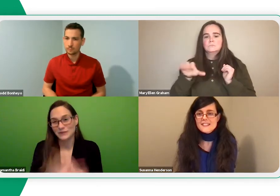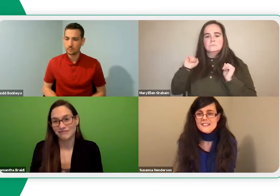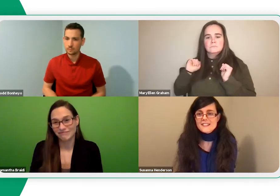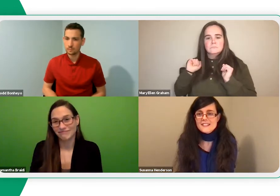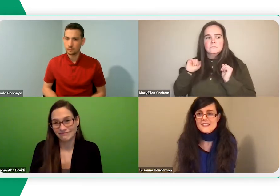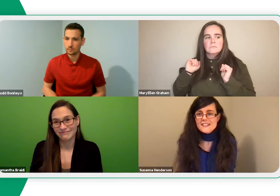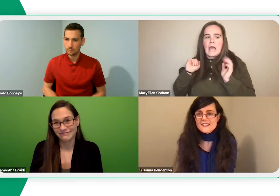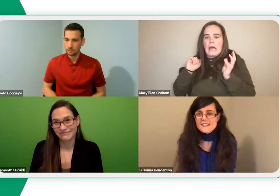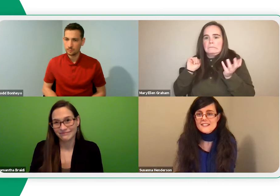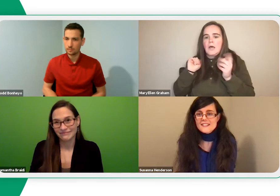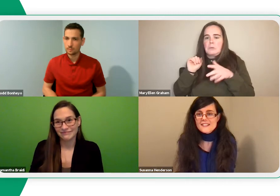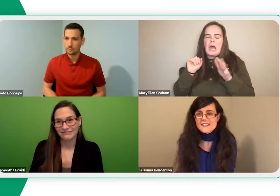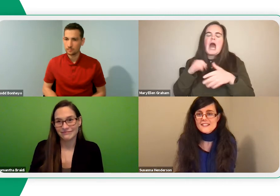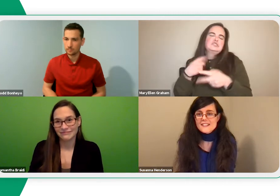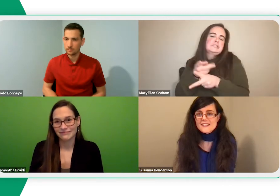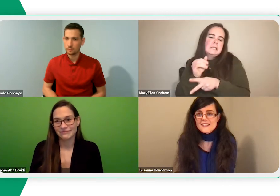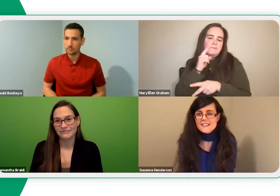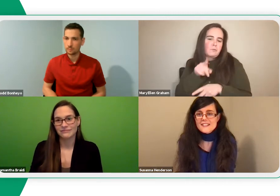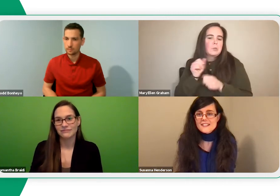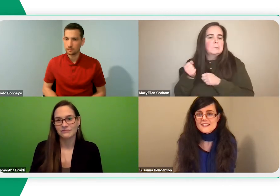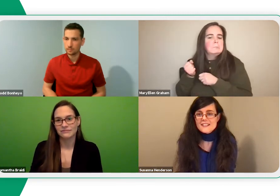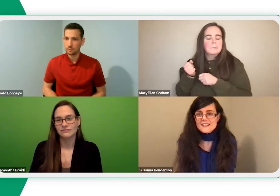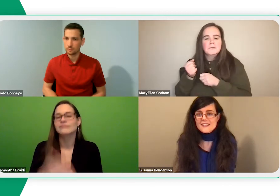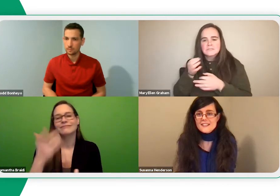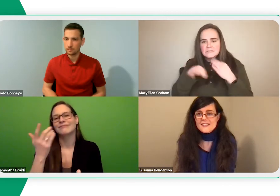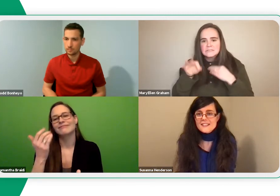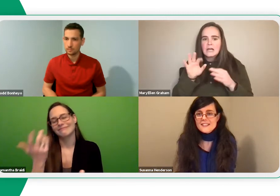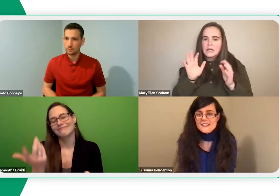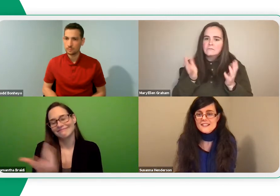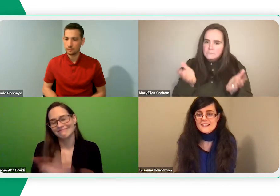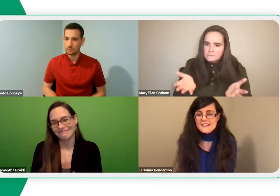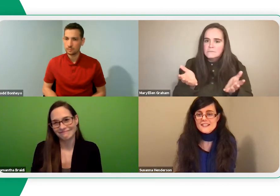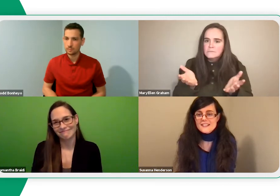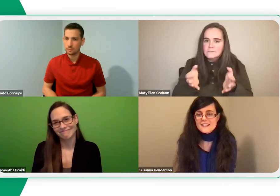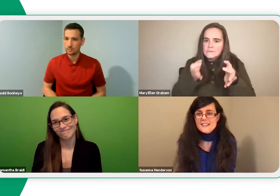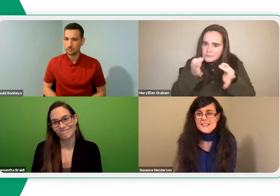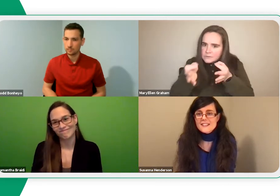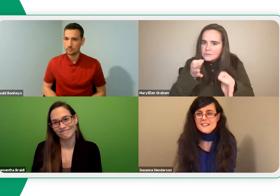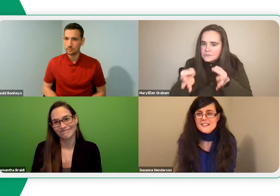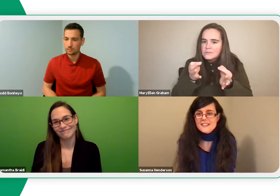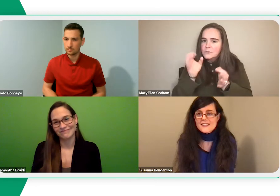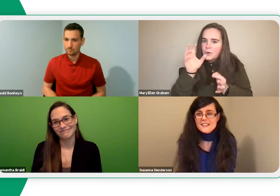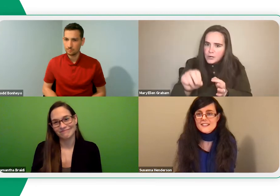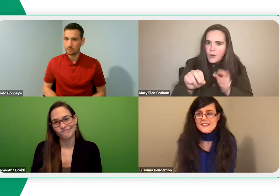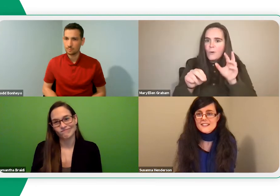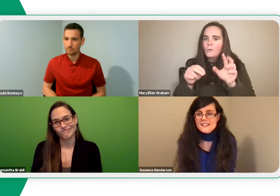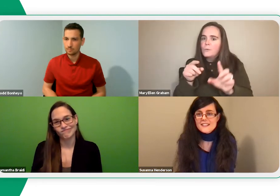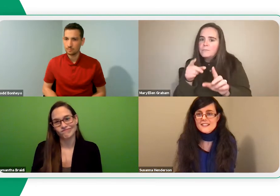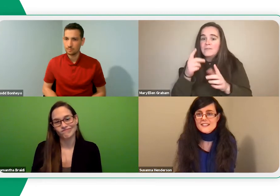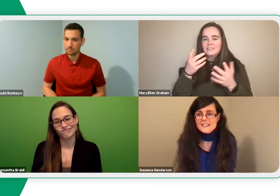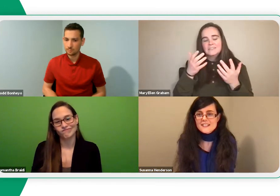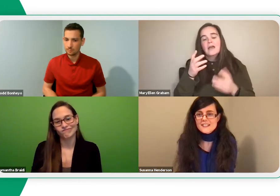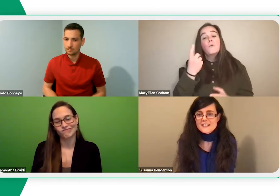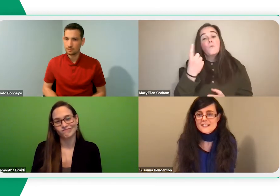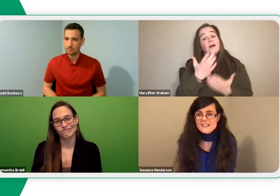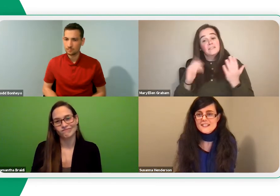This is Mary Ellen. Also, it's a difficult communication to have. And when it comes to money, parents might say, here, let me just take